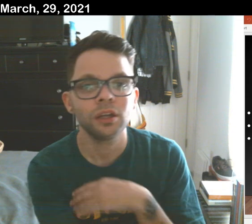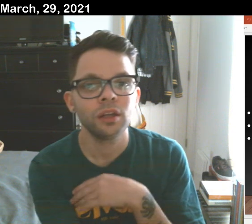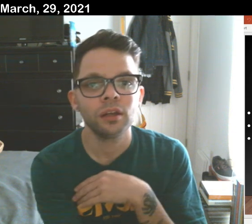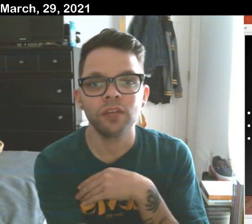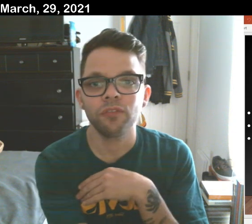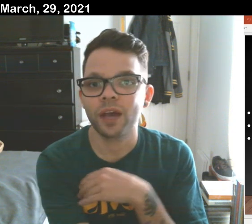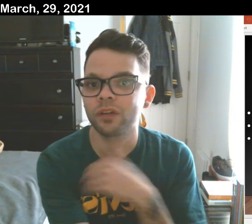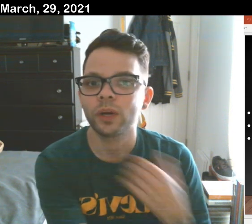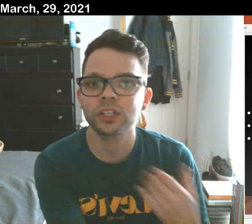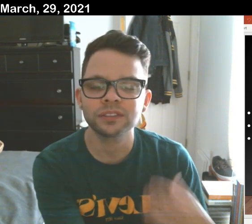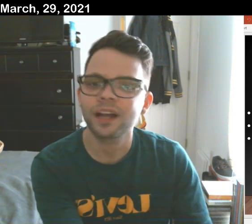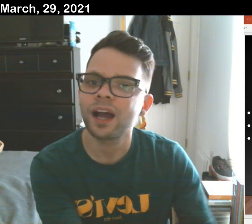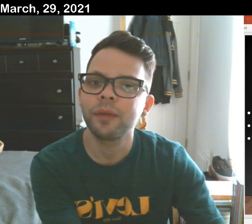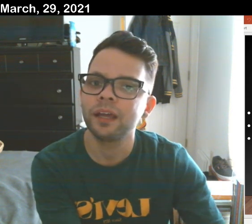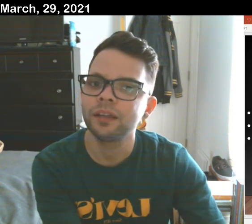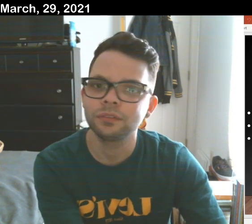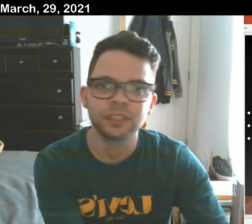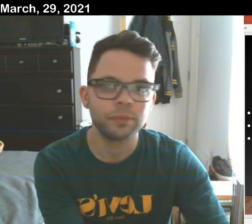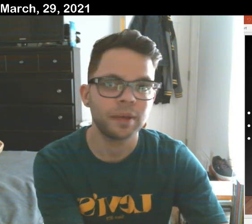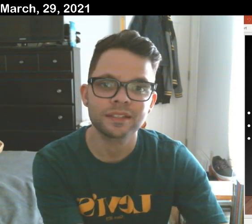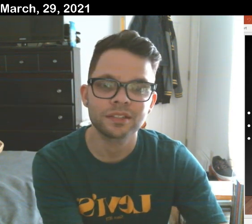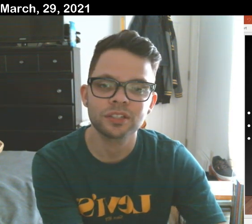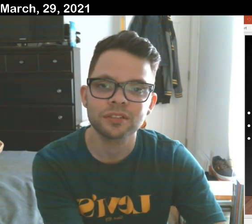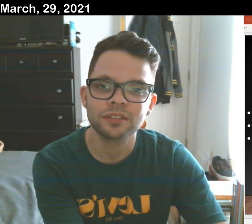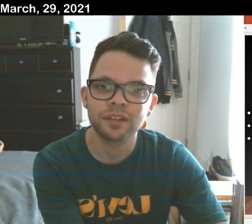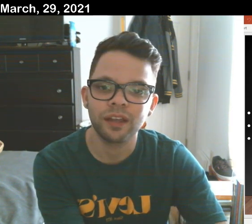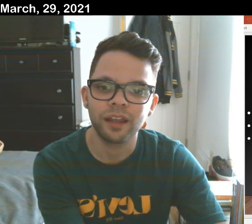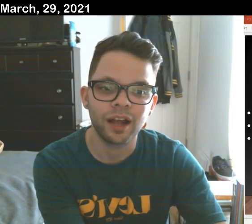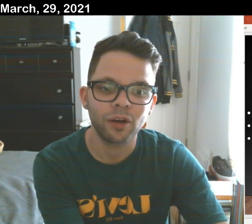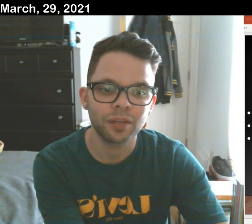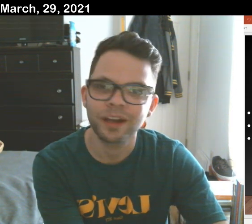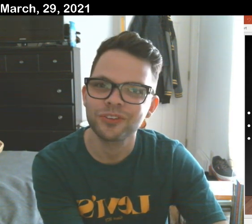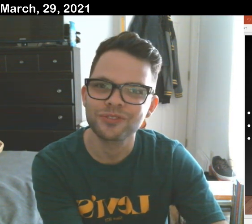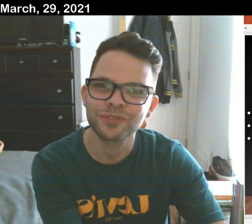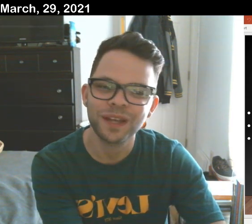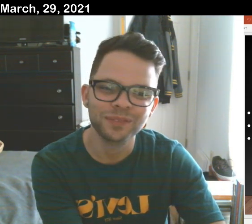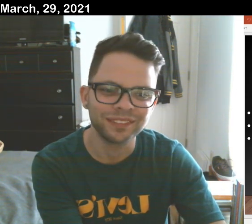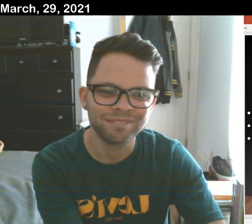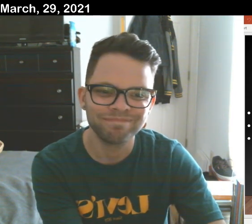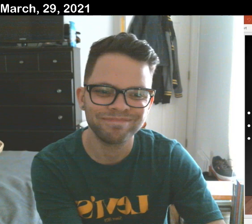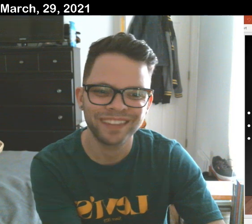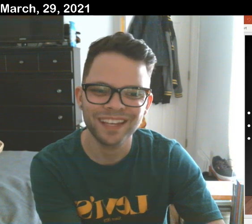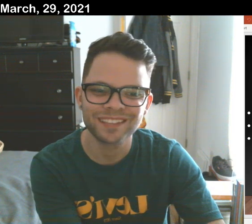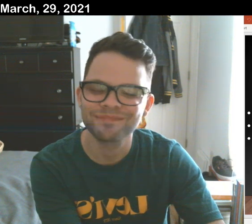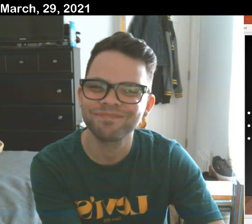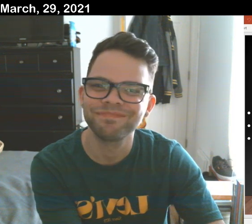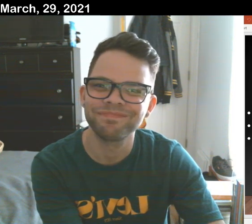these. If you have any questions, comment, send me messages, and I'll get back to you as soon as possible. Thanks.